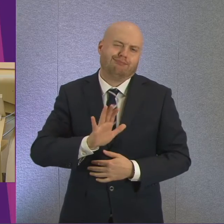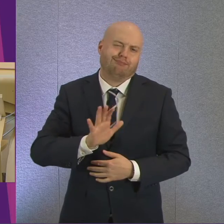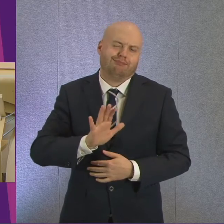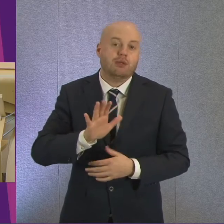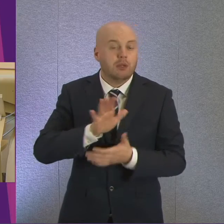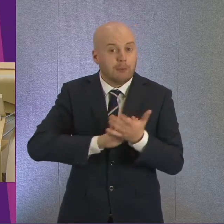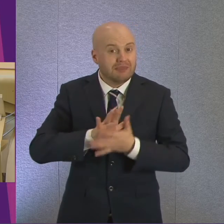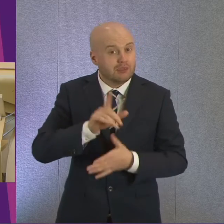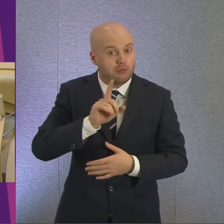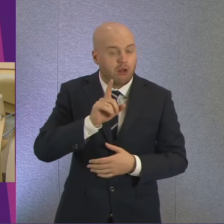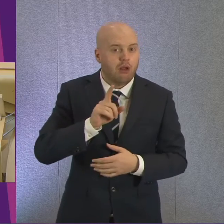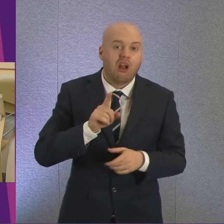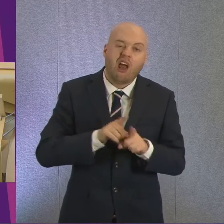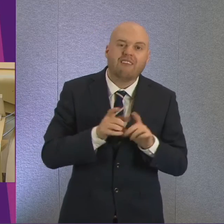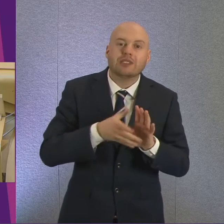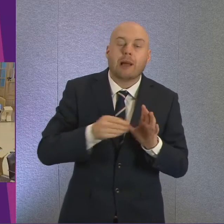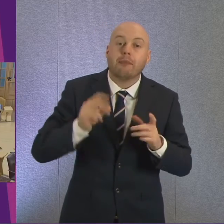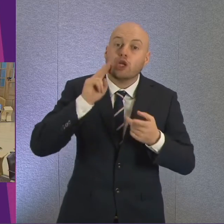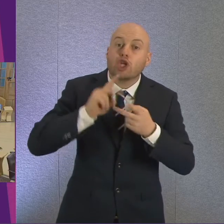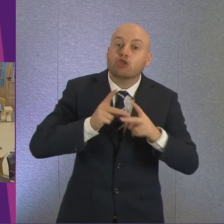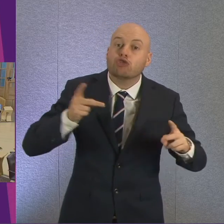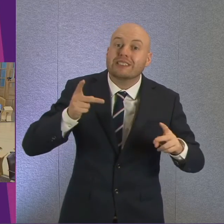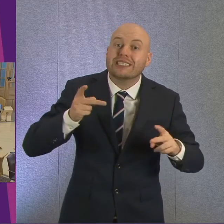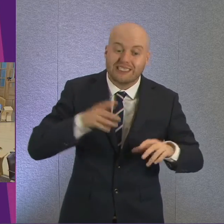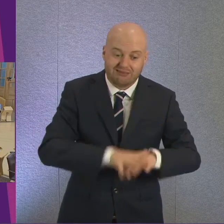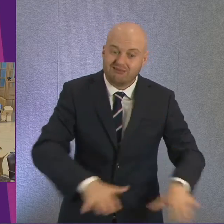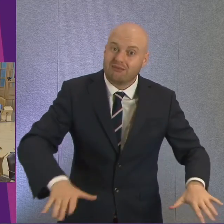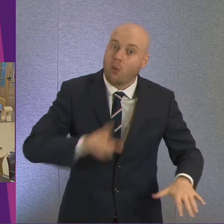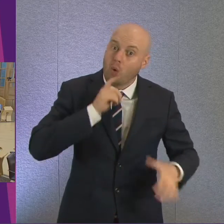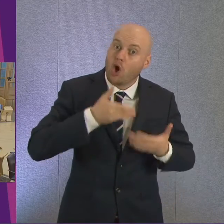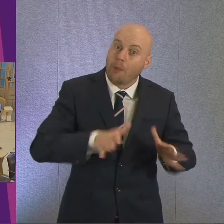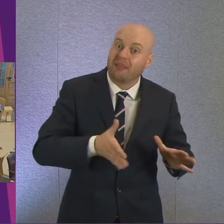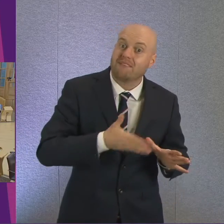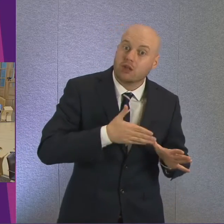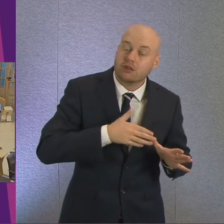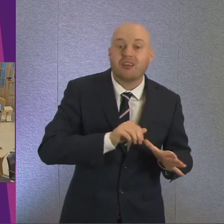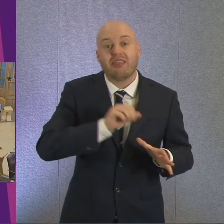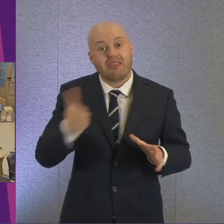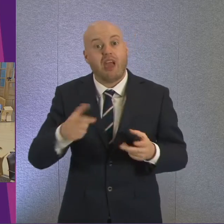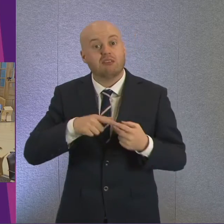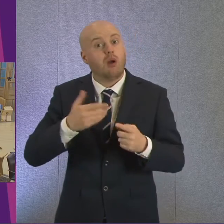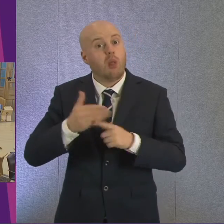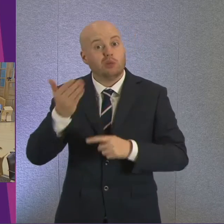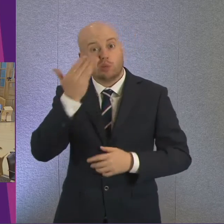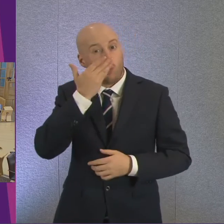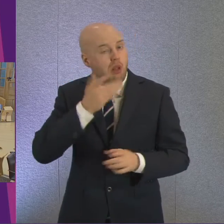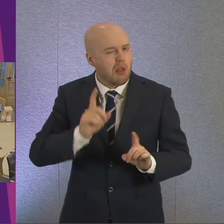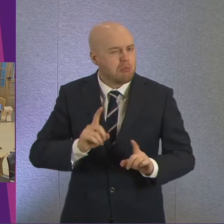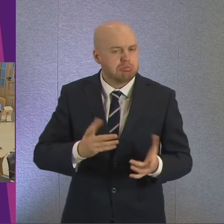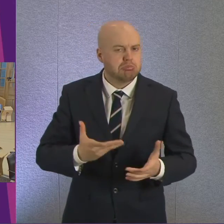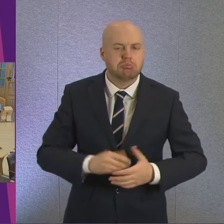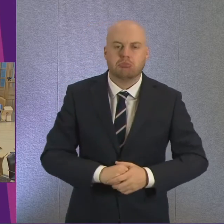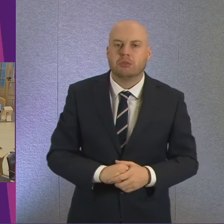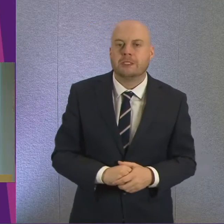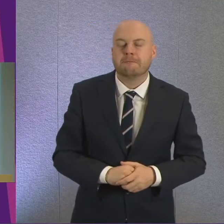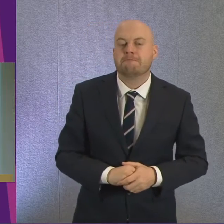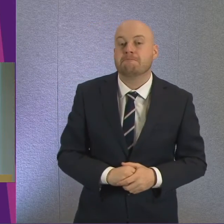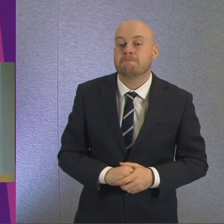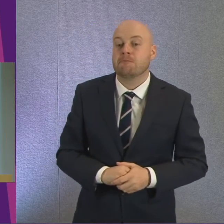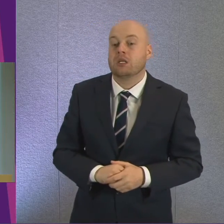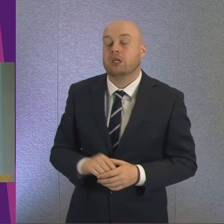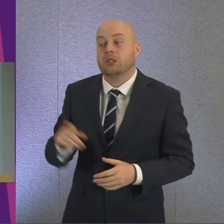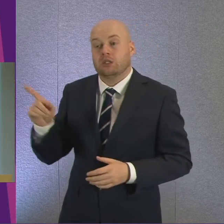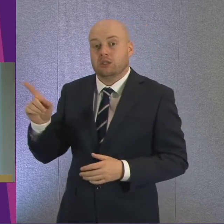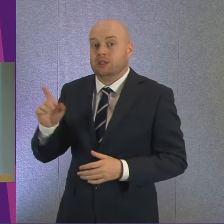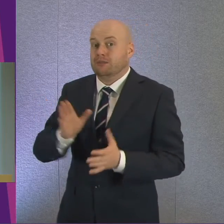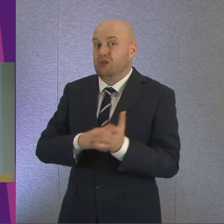secondary schools where the risk is greater? Minister. Thank you, Presiding Officer. Well, I never expected to go back to my pharmacy